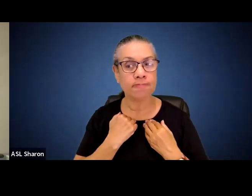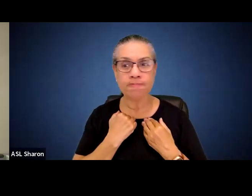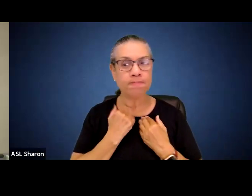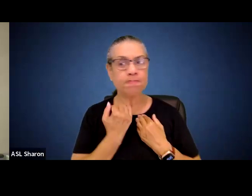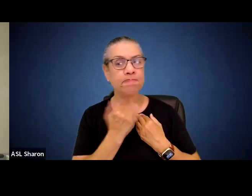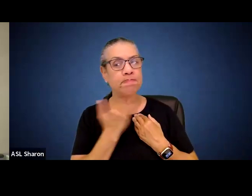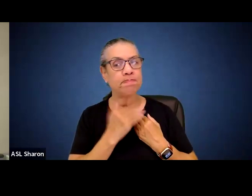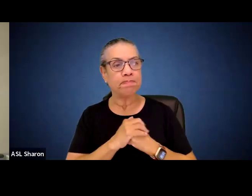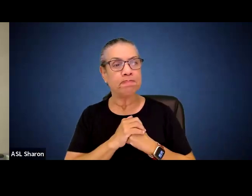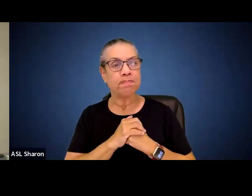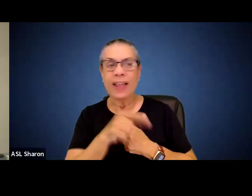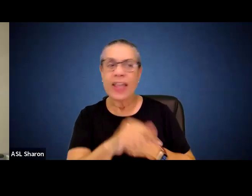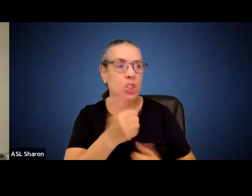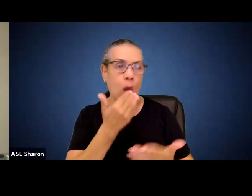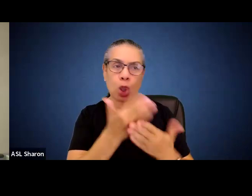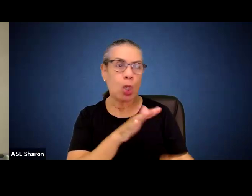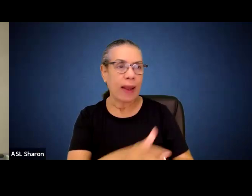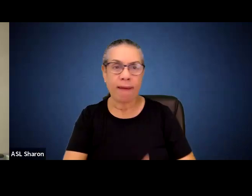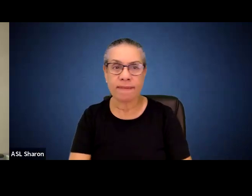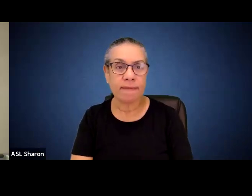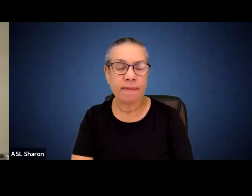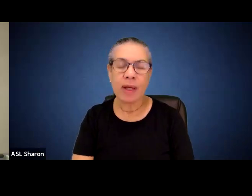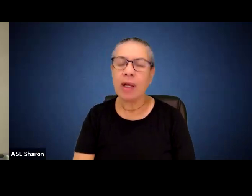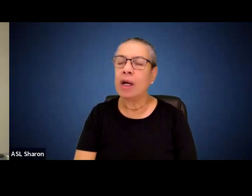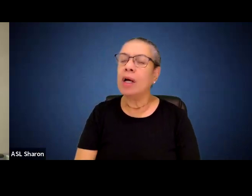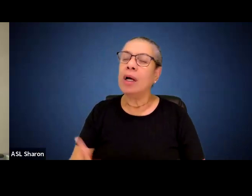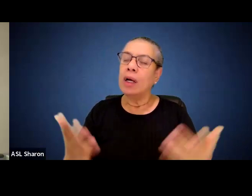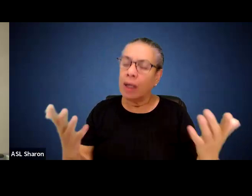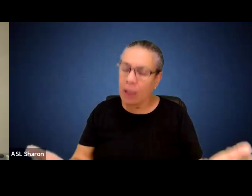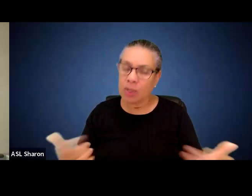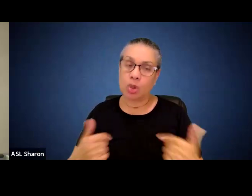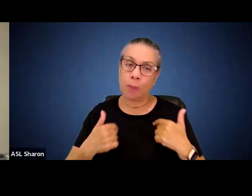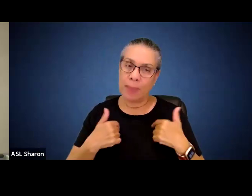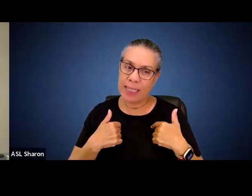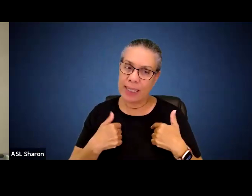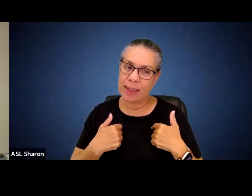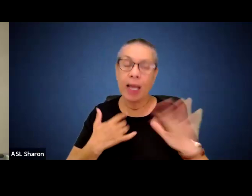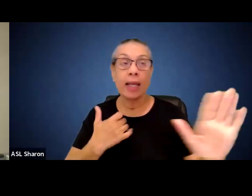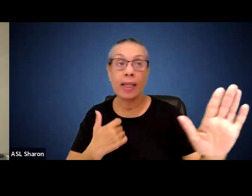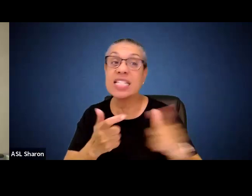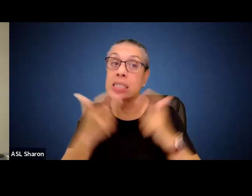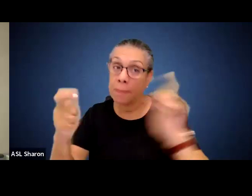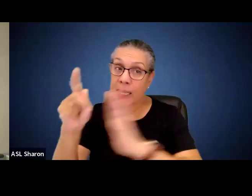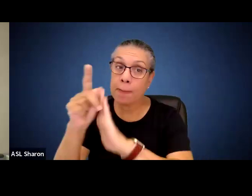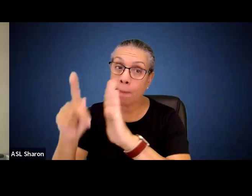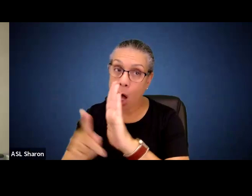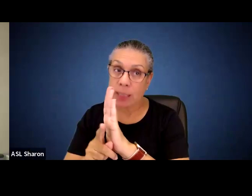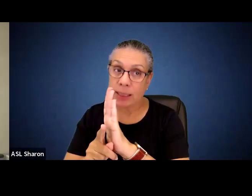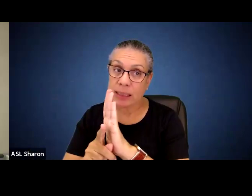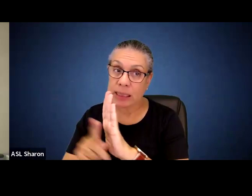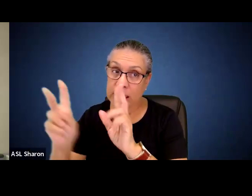know that food is not good enough to serve. And so I guess my push is, and this is a bigger policy question, at what